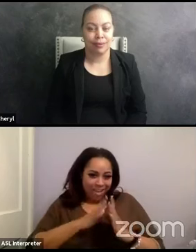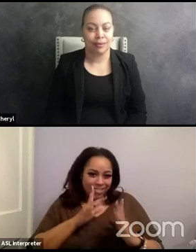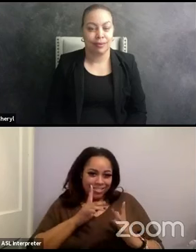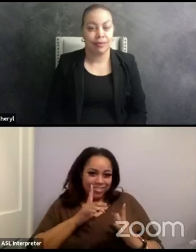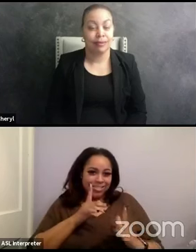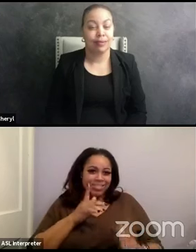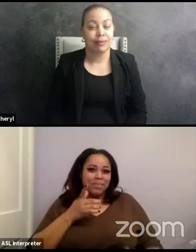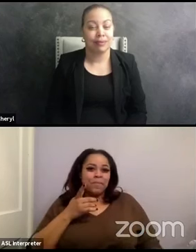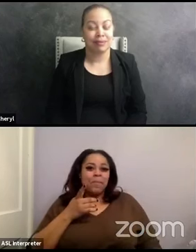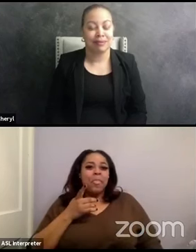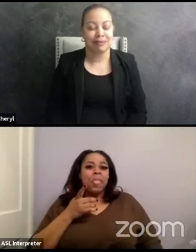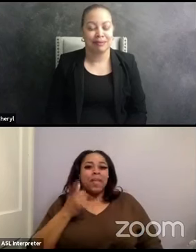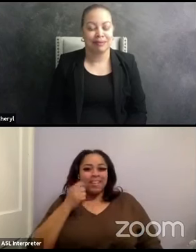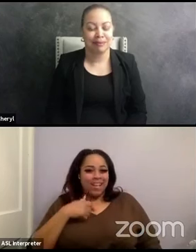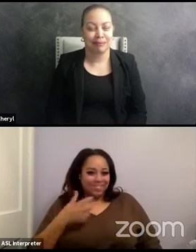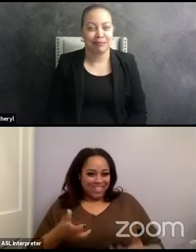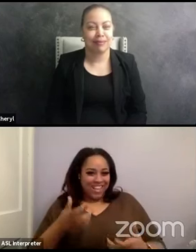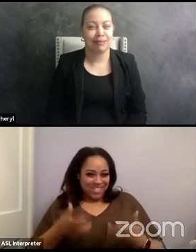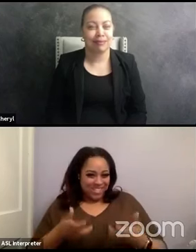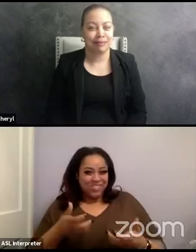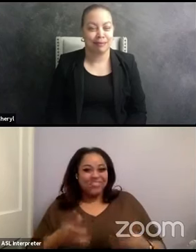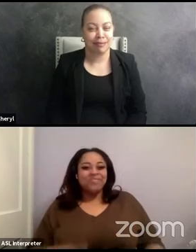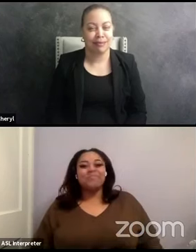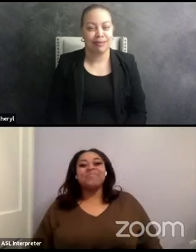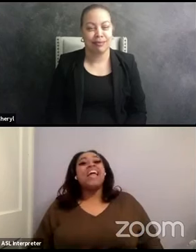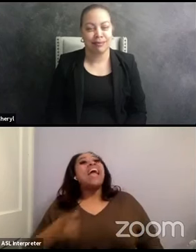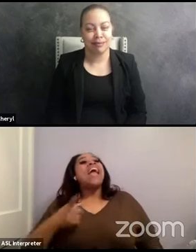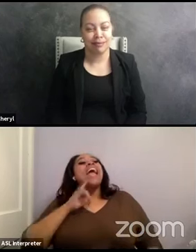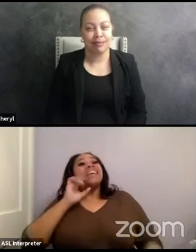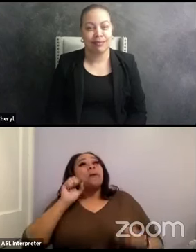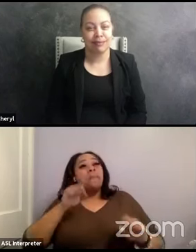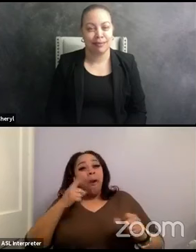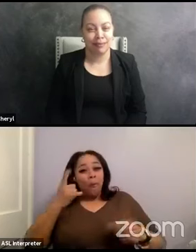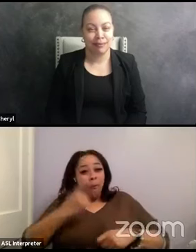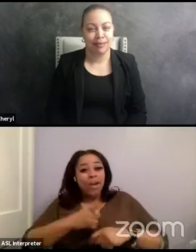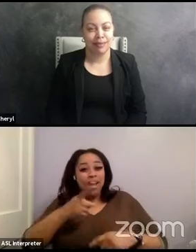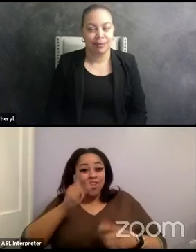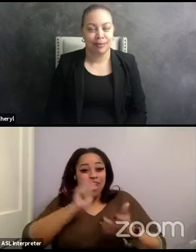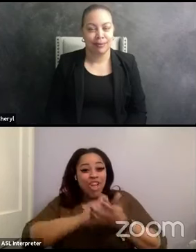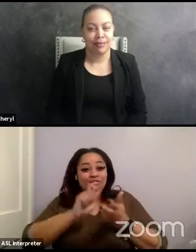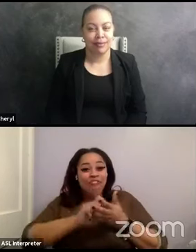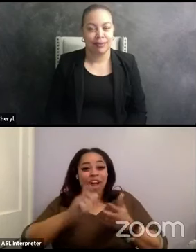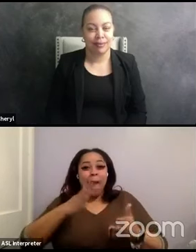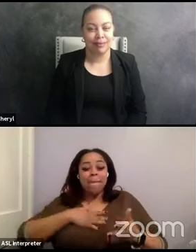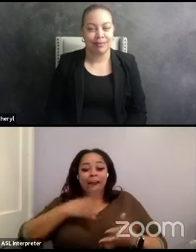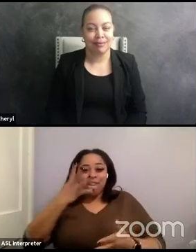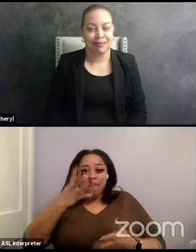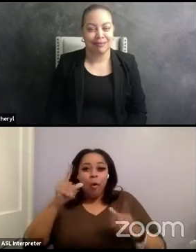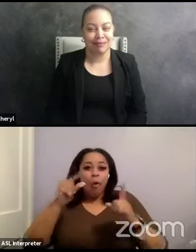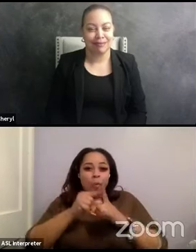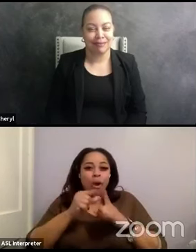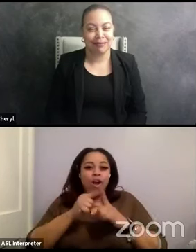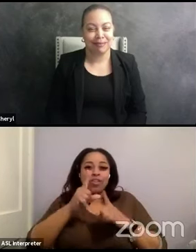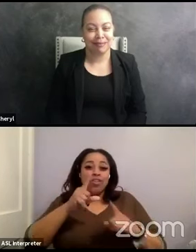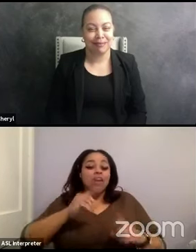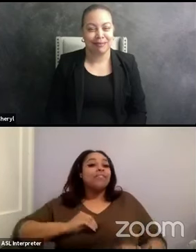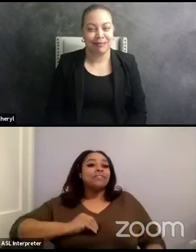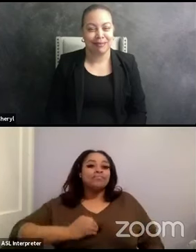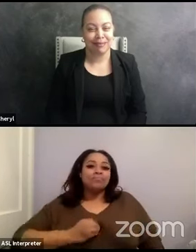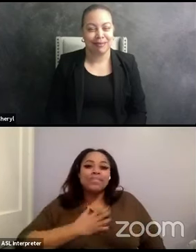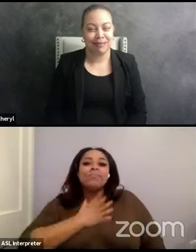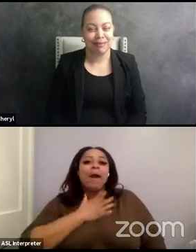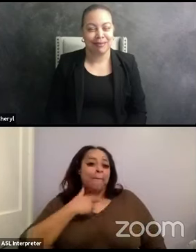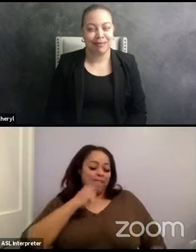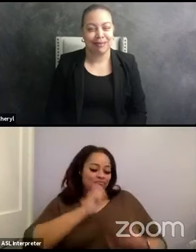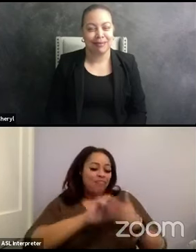testicles. If it's possible that one day you could write my foreword, for you have inspired me to write a book